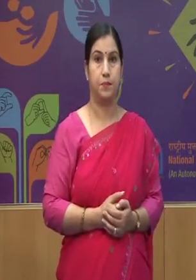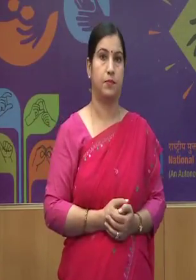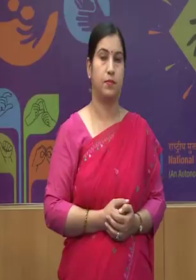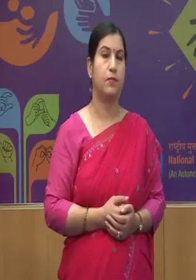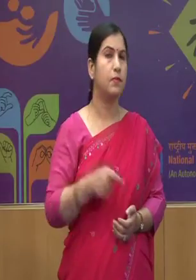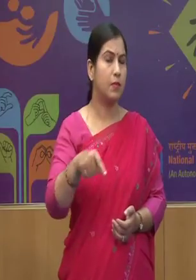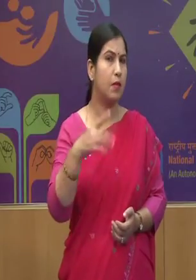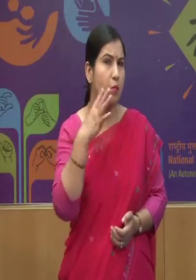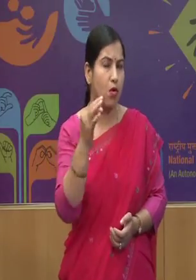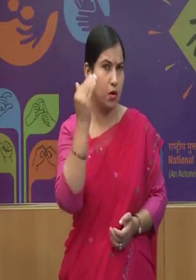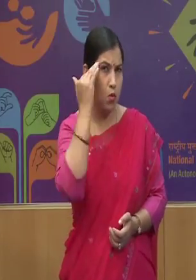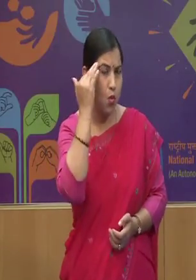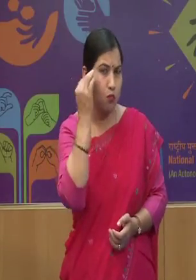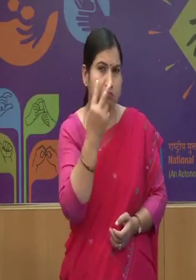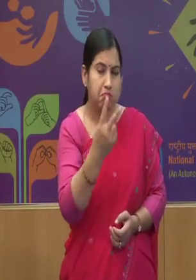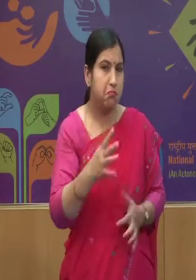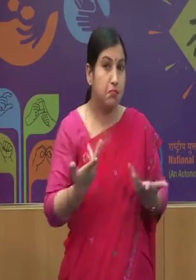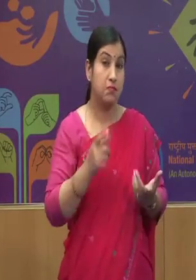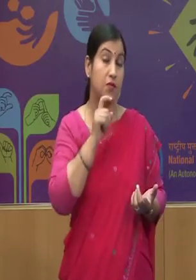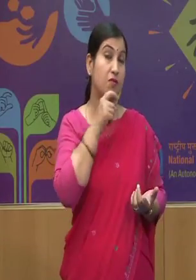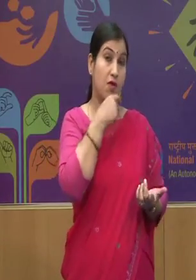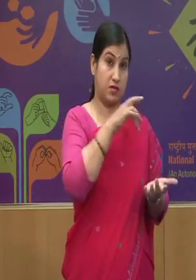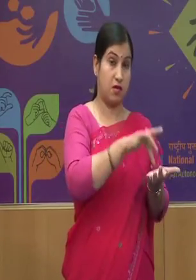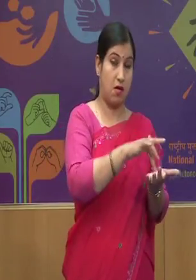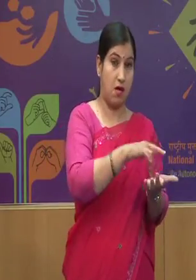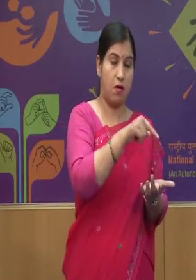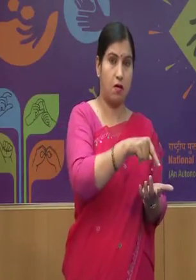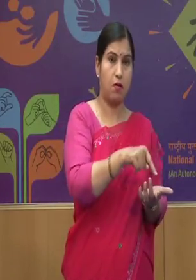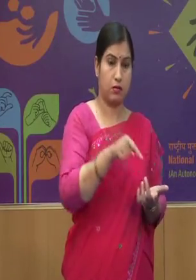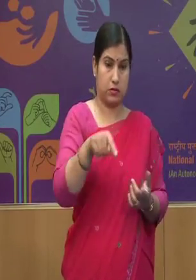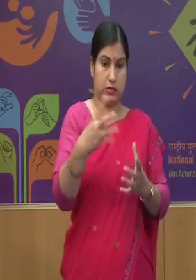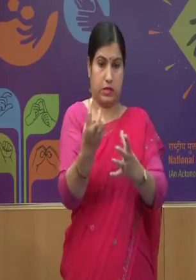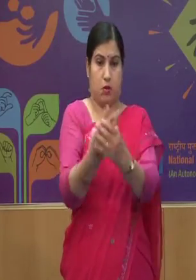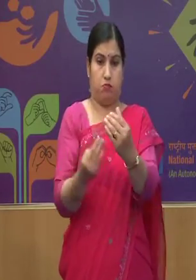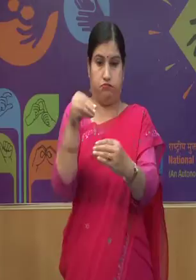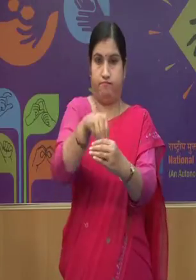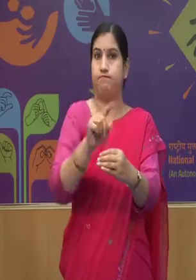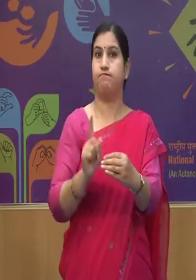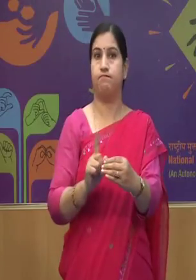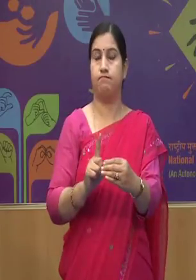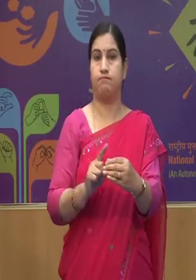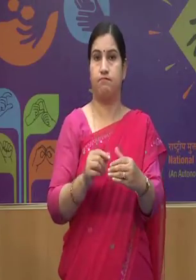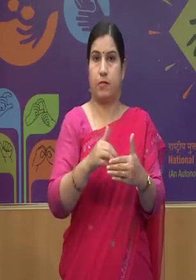It is important to note that Russia was not part of this agreement.